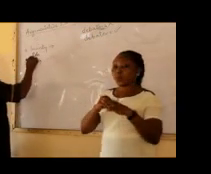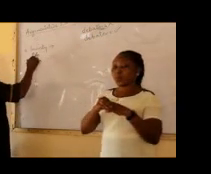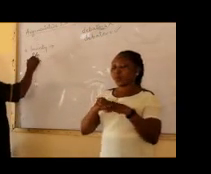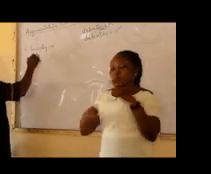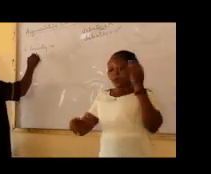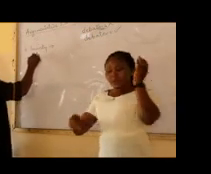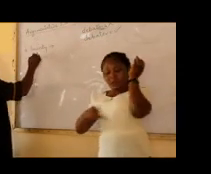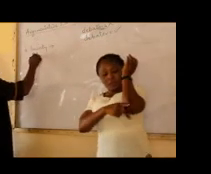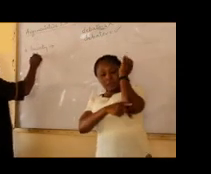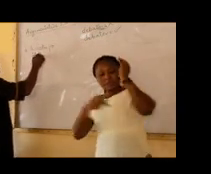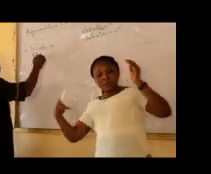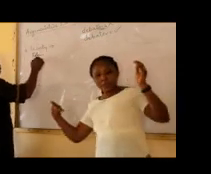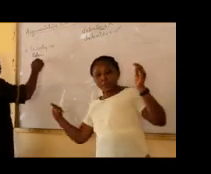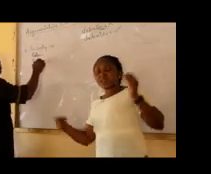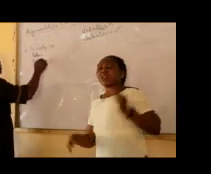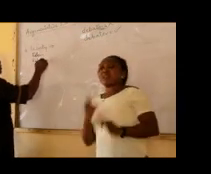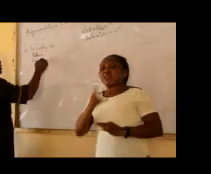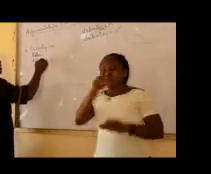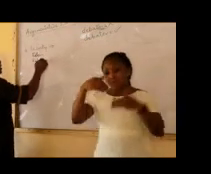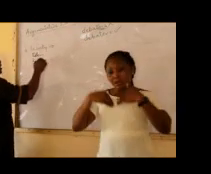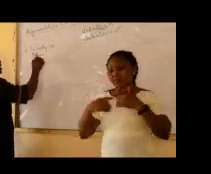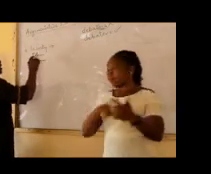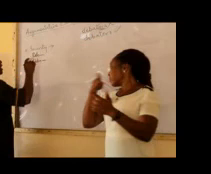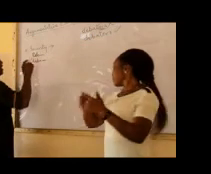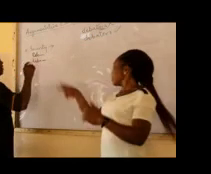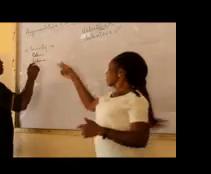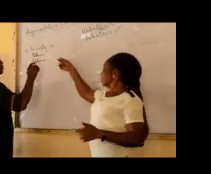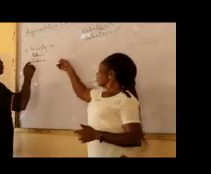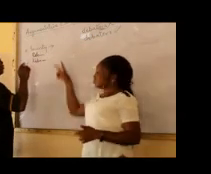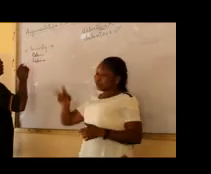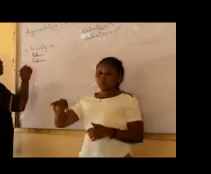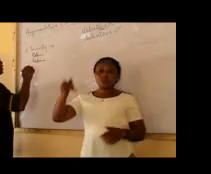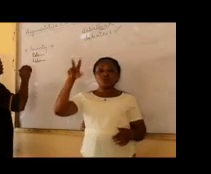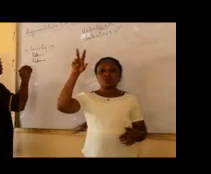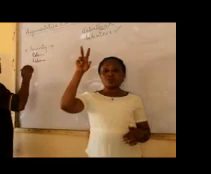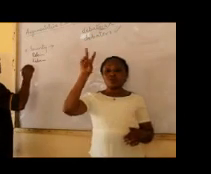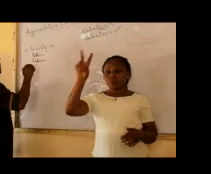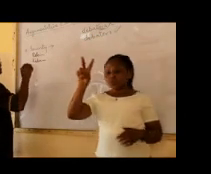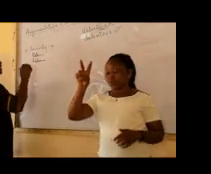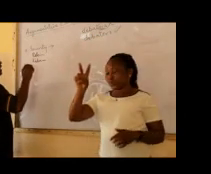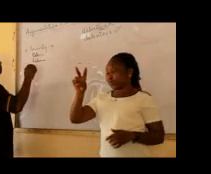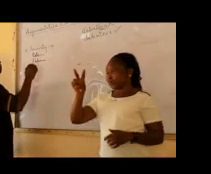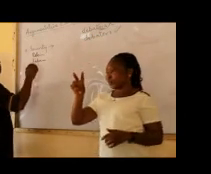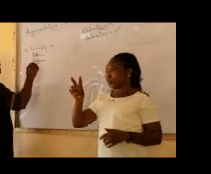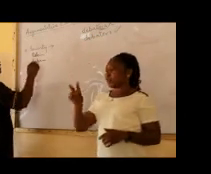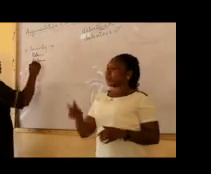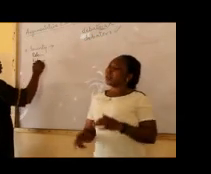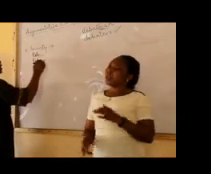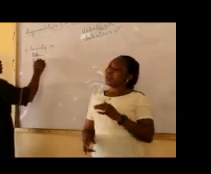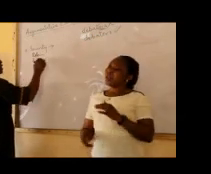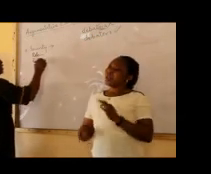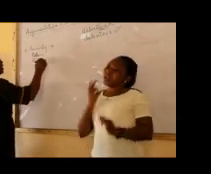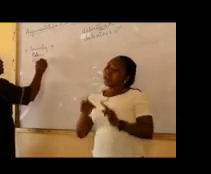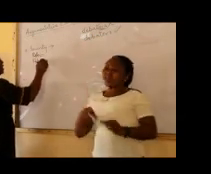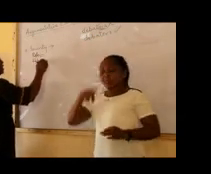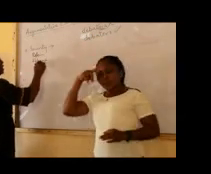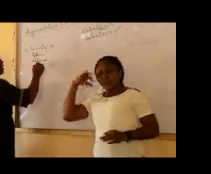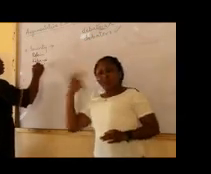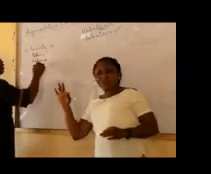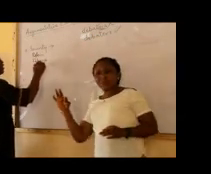So if you have these two, if because of exam